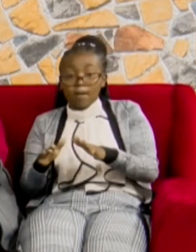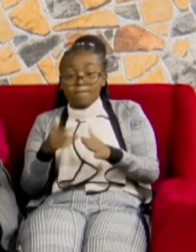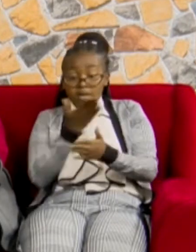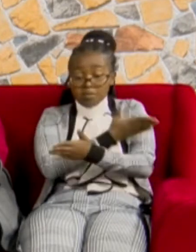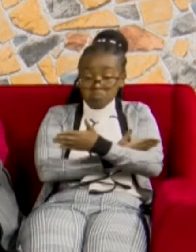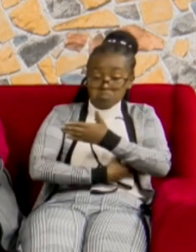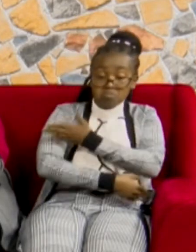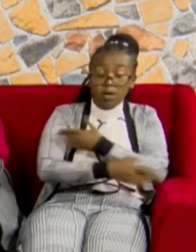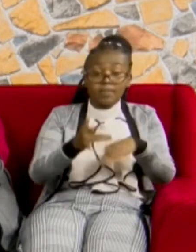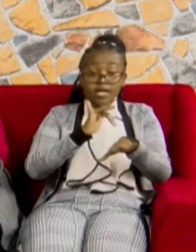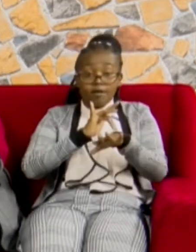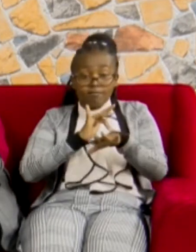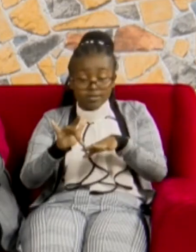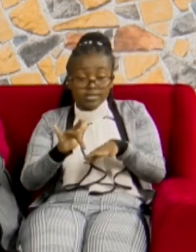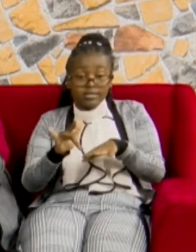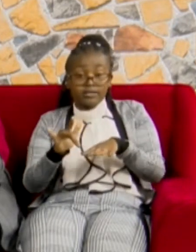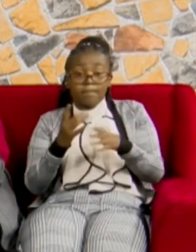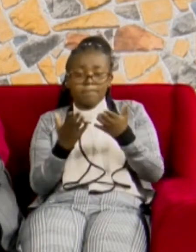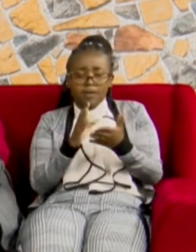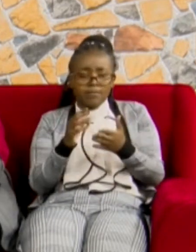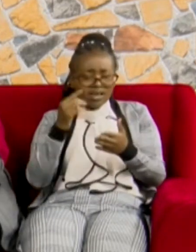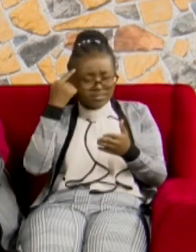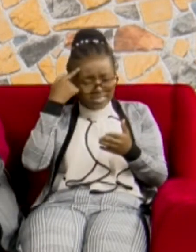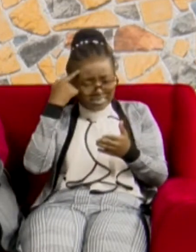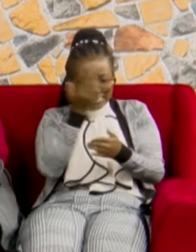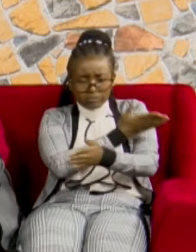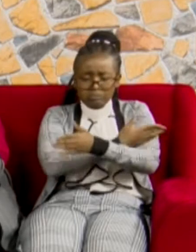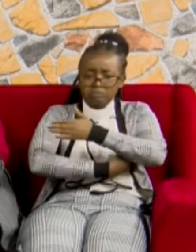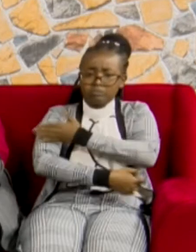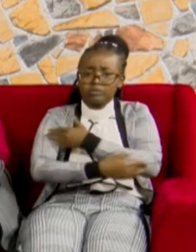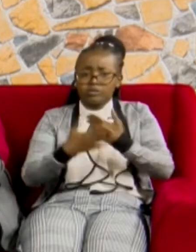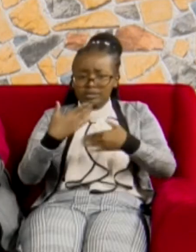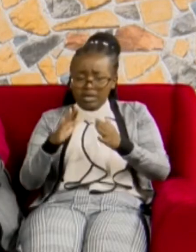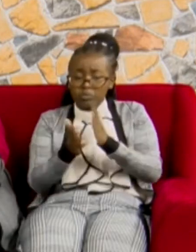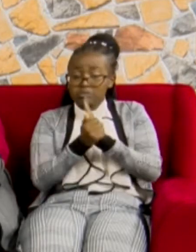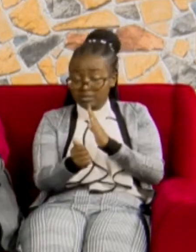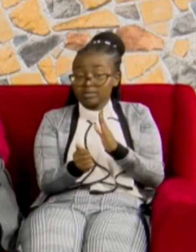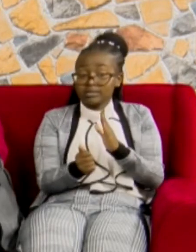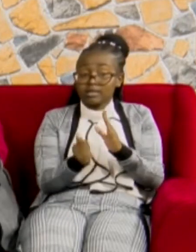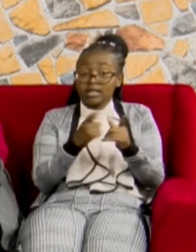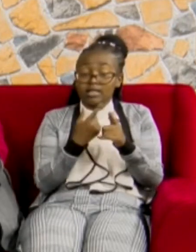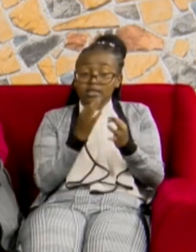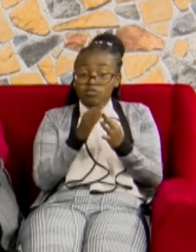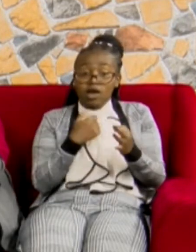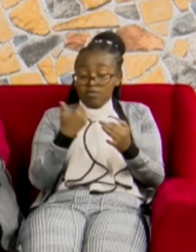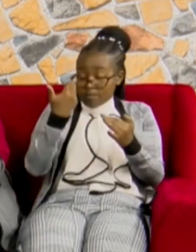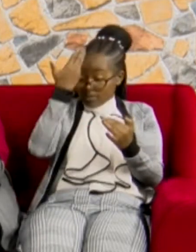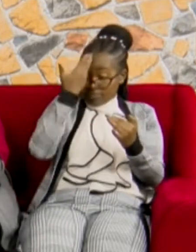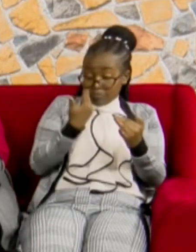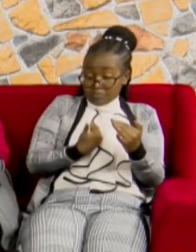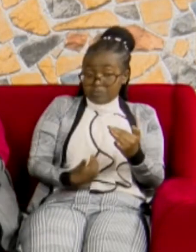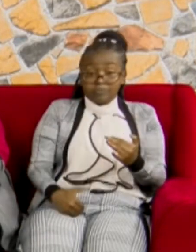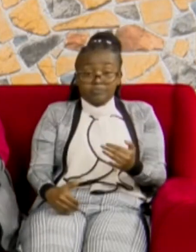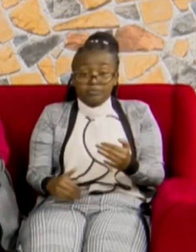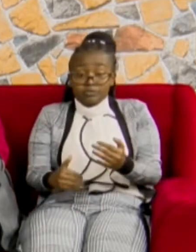injury, due to infection. For example, if you have a head injury, you can lose certain skills. If you have a stroke, you can lose